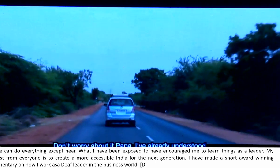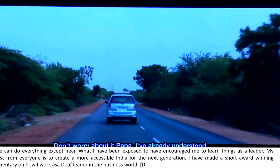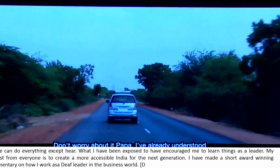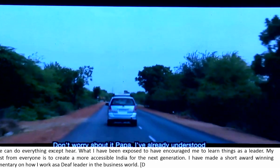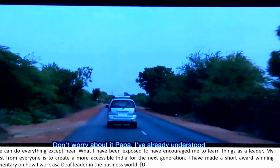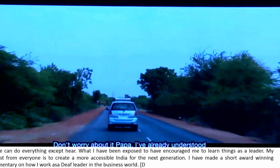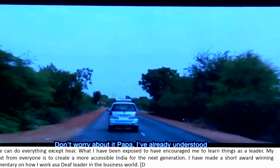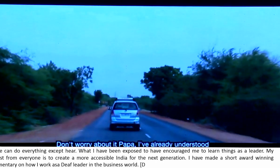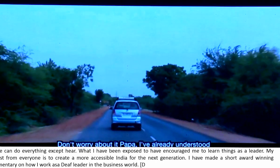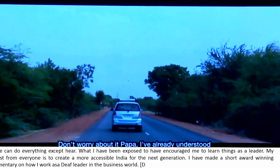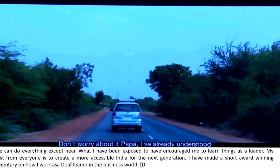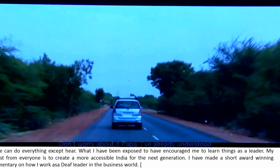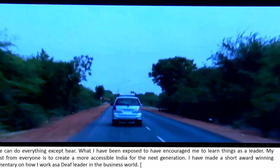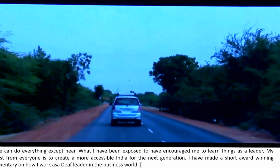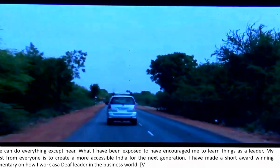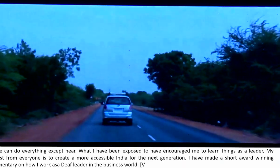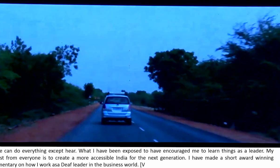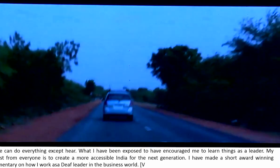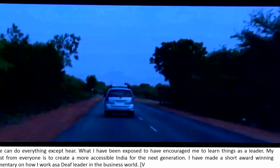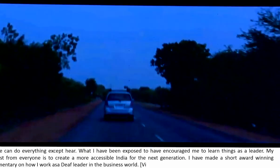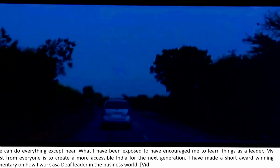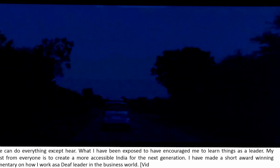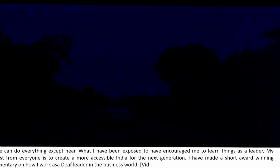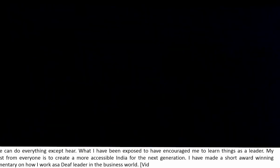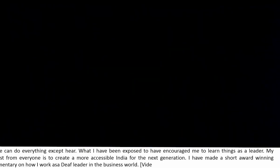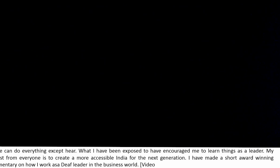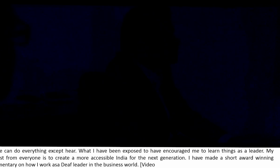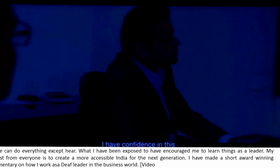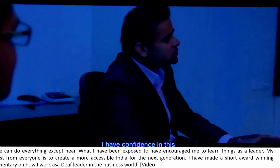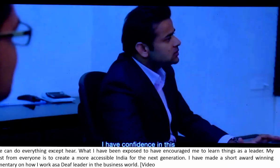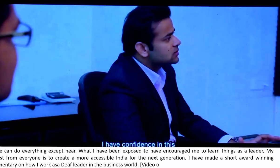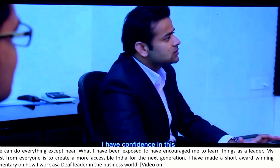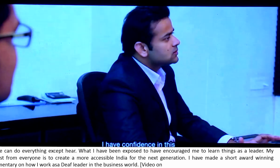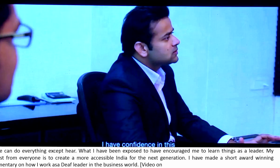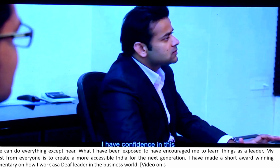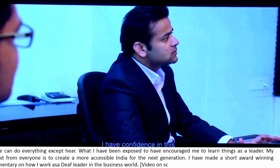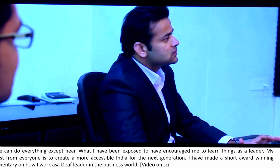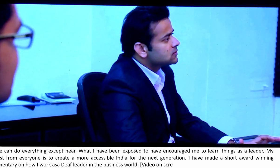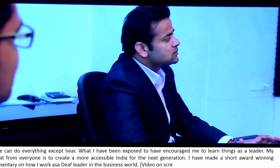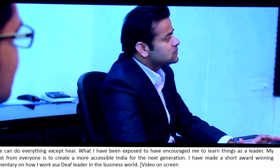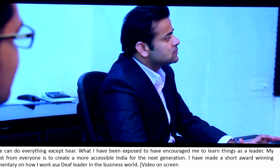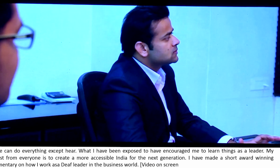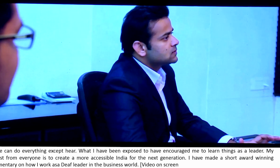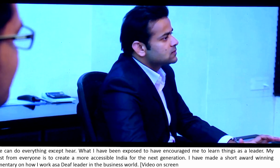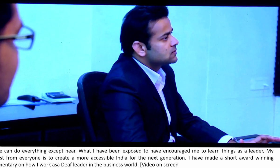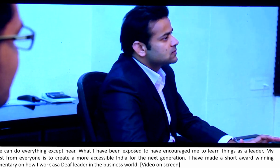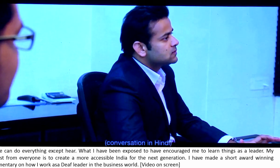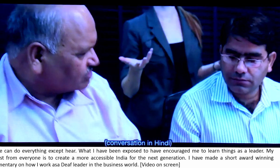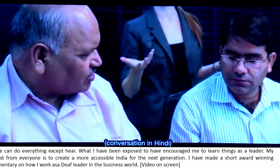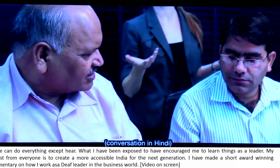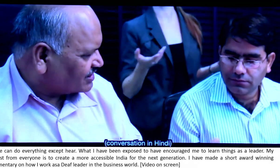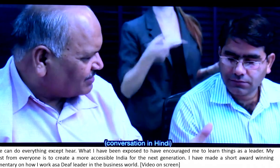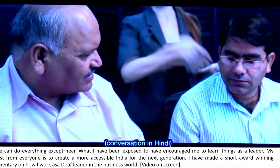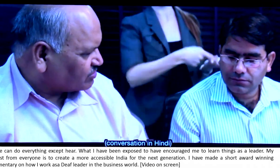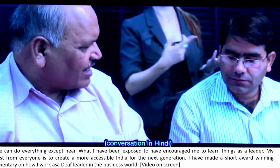and researched the problem for this. I have confidence in his contractor and he will complete the work on the time. Are you so confident?